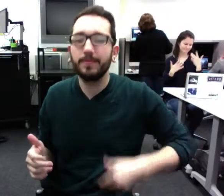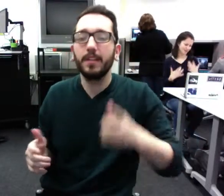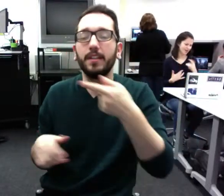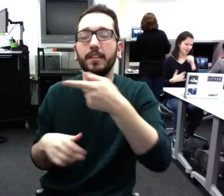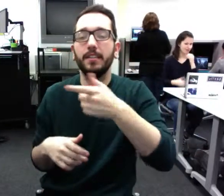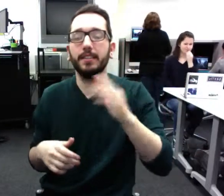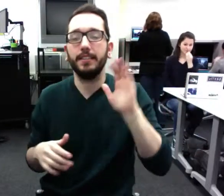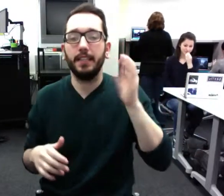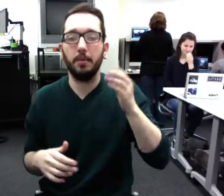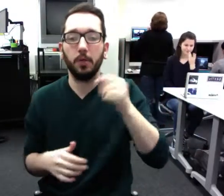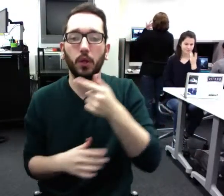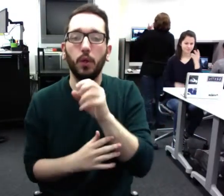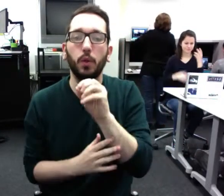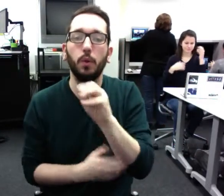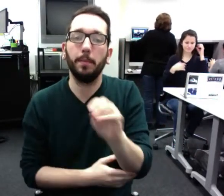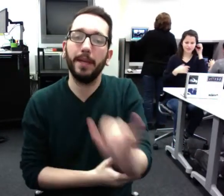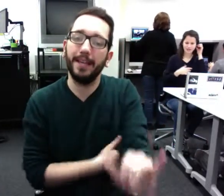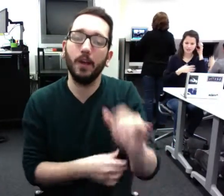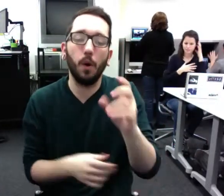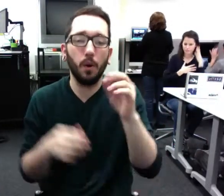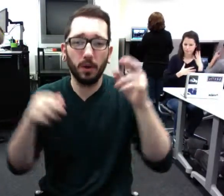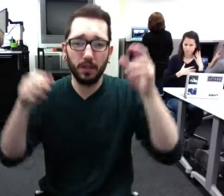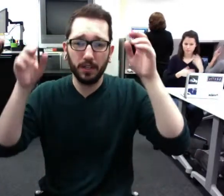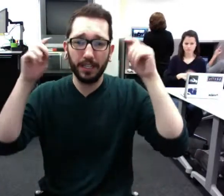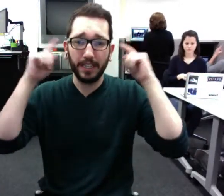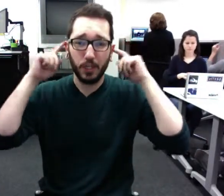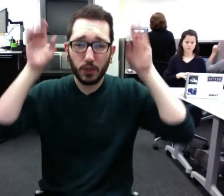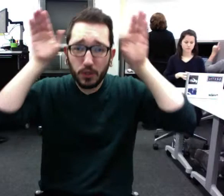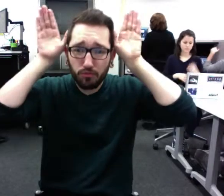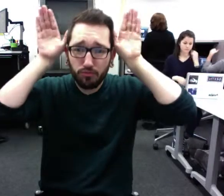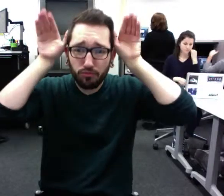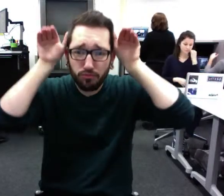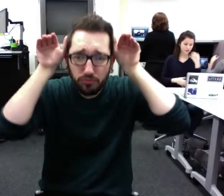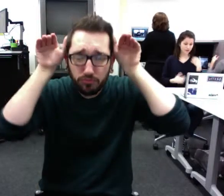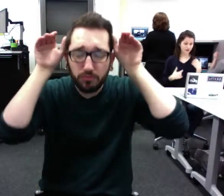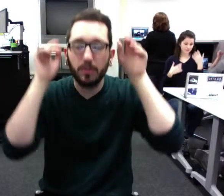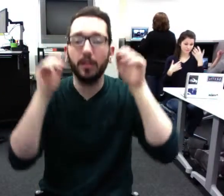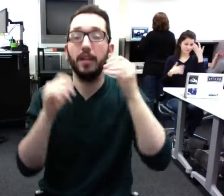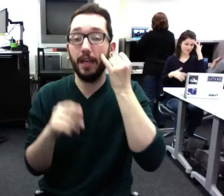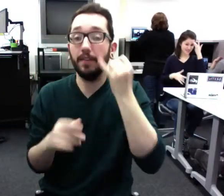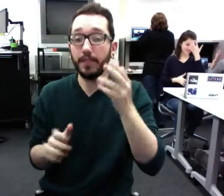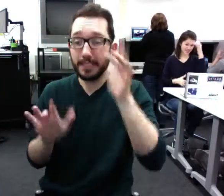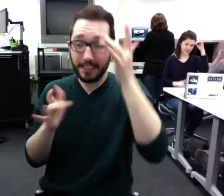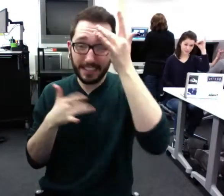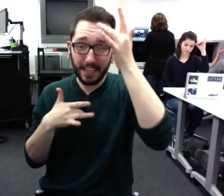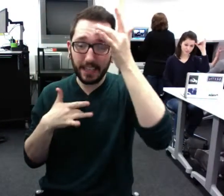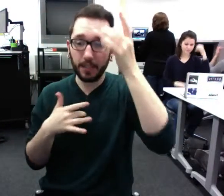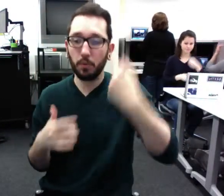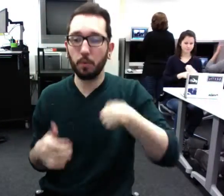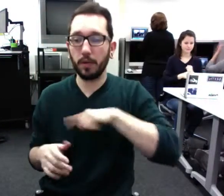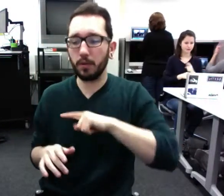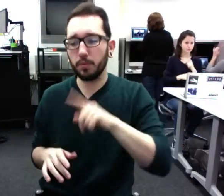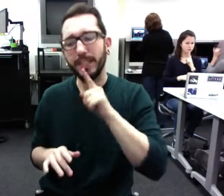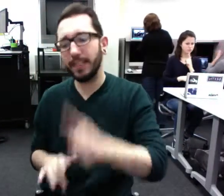their ears might be droopy. If we do have a sick cow, we really monitor that animal to make sure she gets well. All our employees